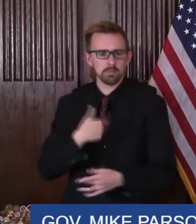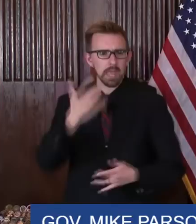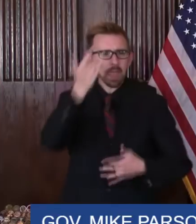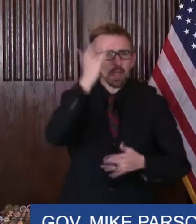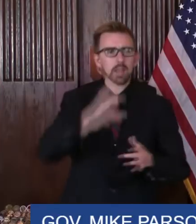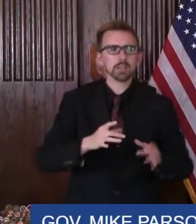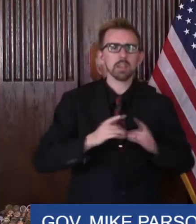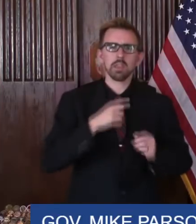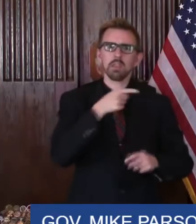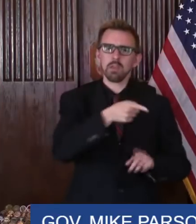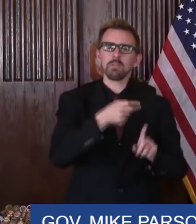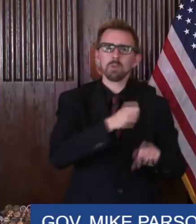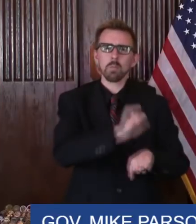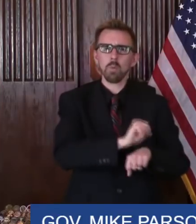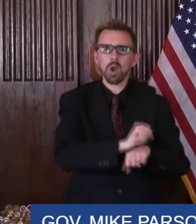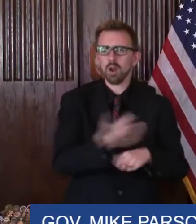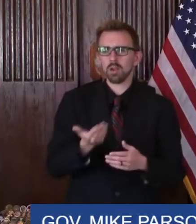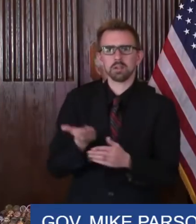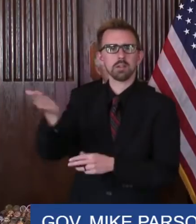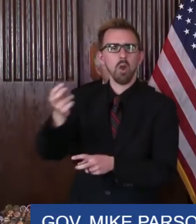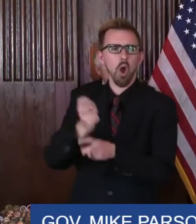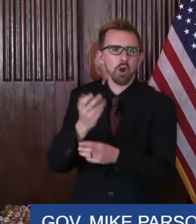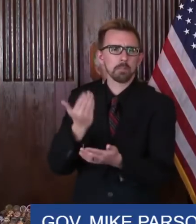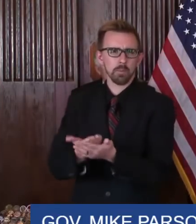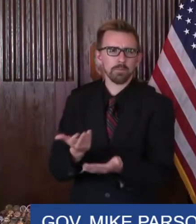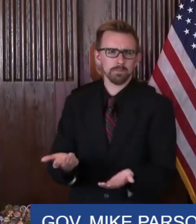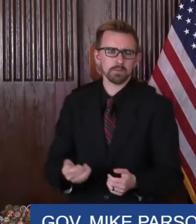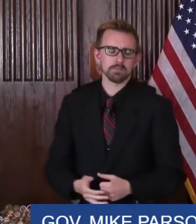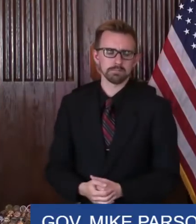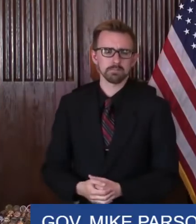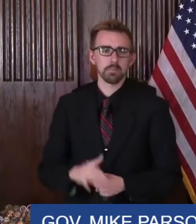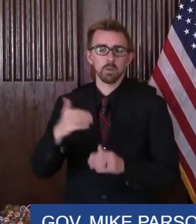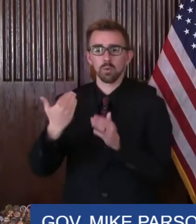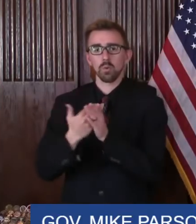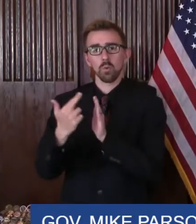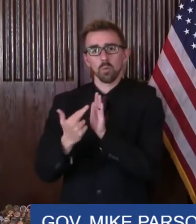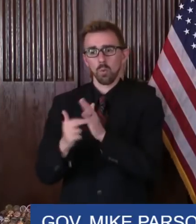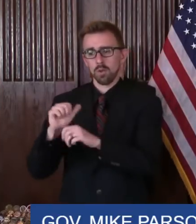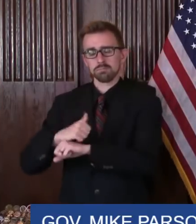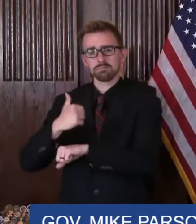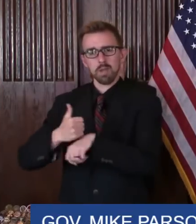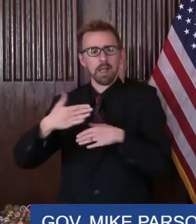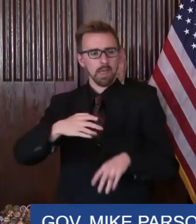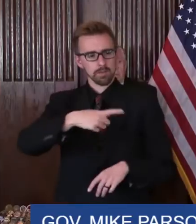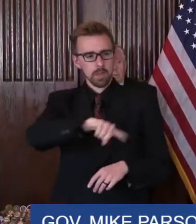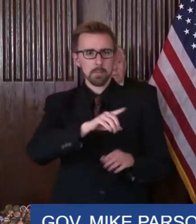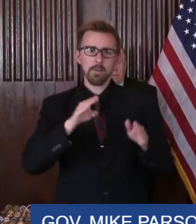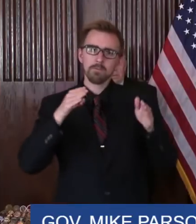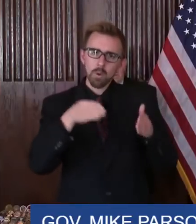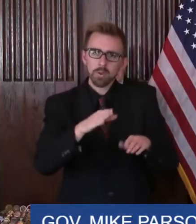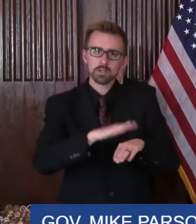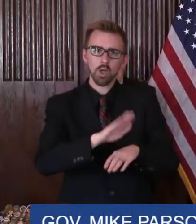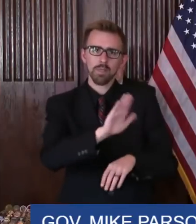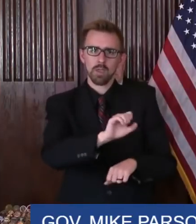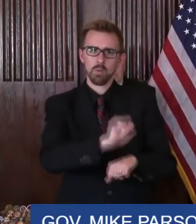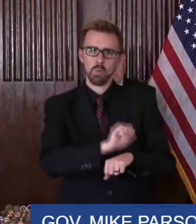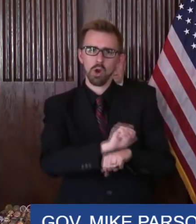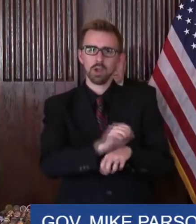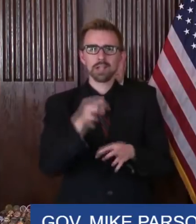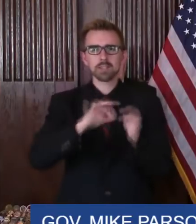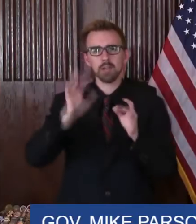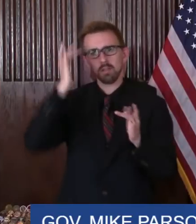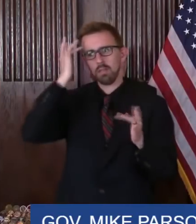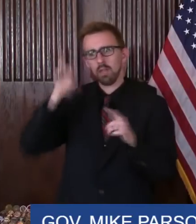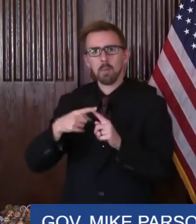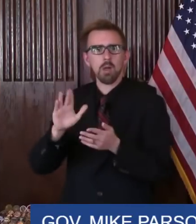was contracted in the line of duty. This new rule allows them to focus on their important life-saving mission, knowing that they and